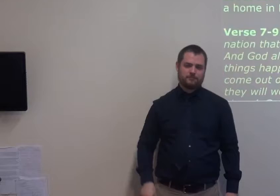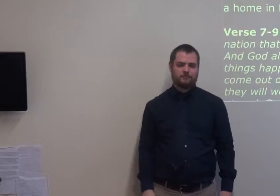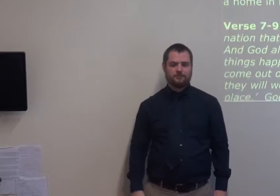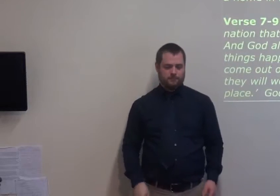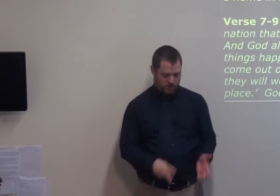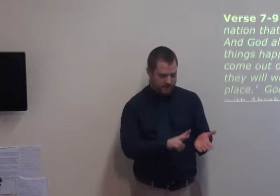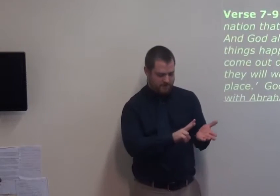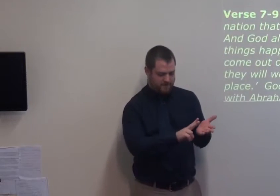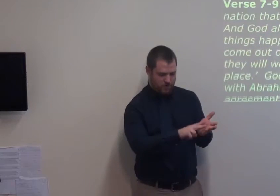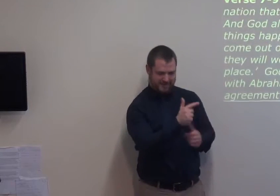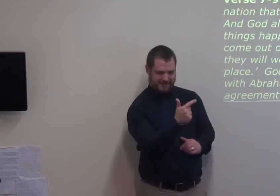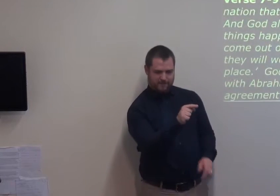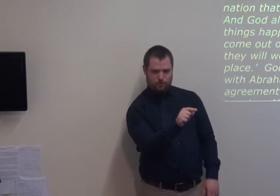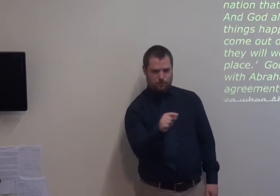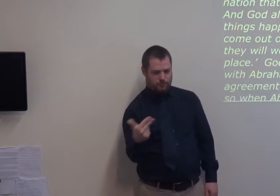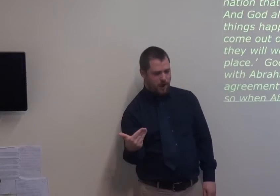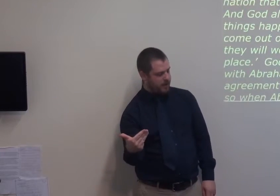Verses 7 to 9. Quote,